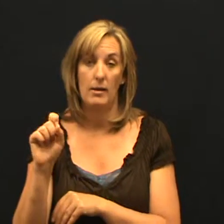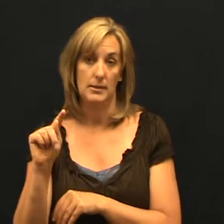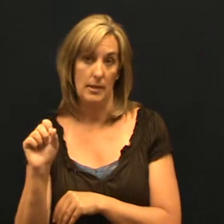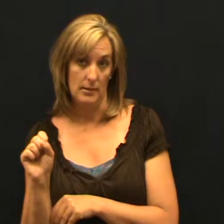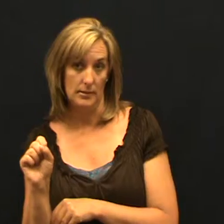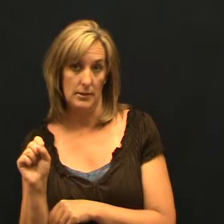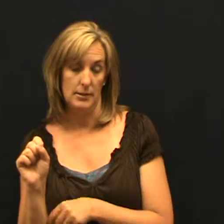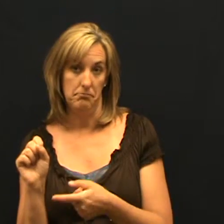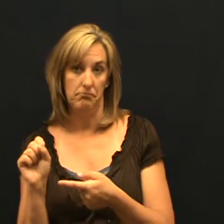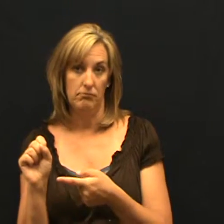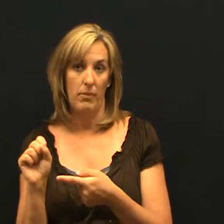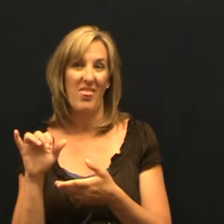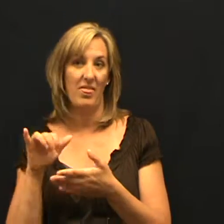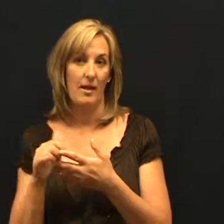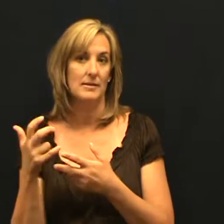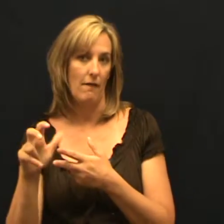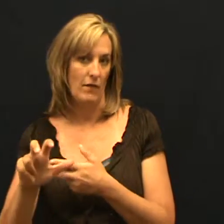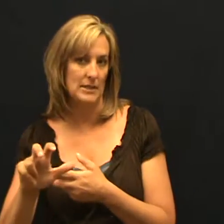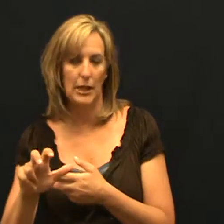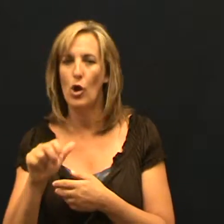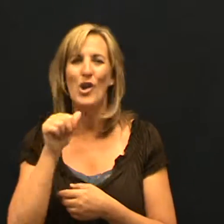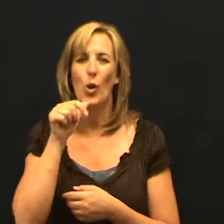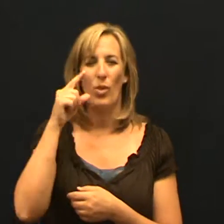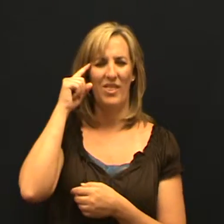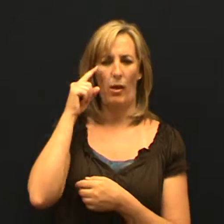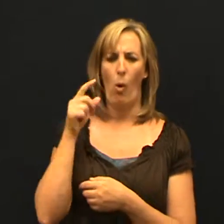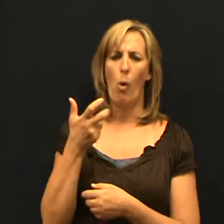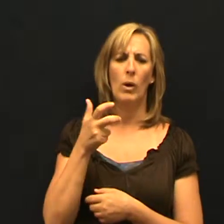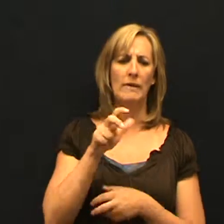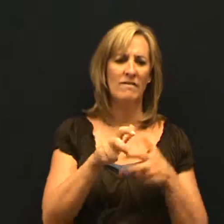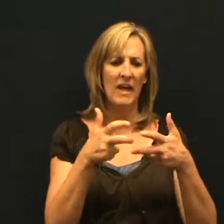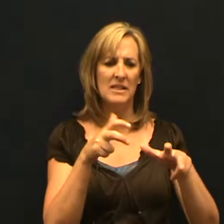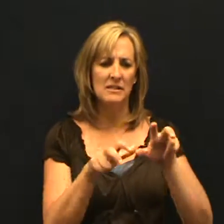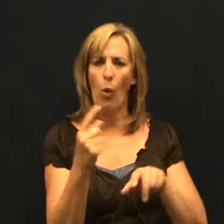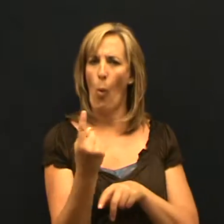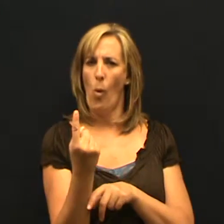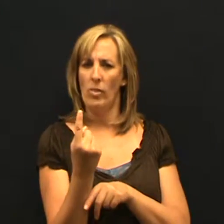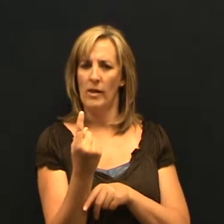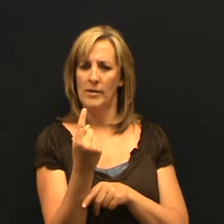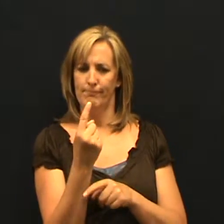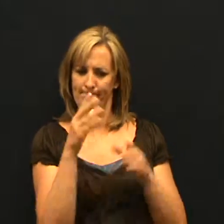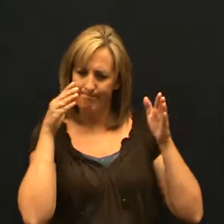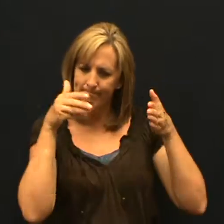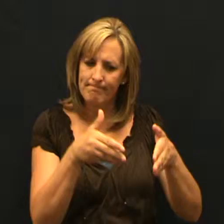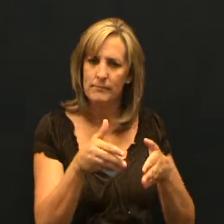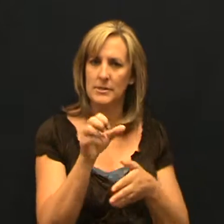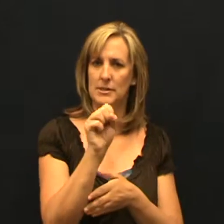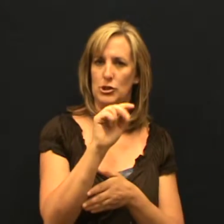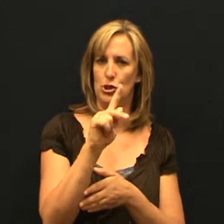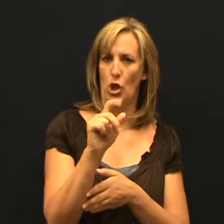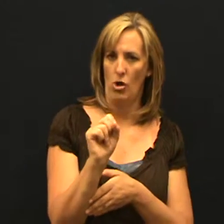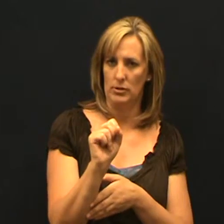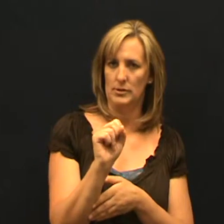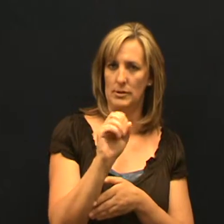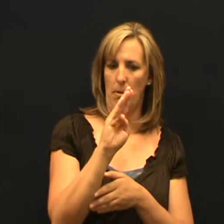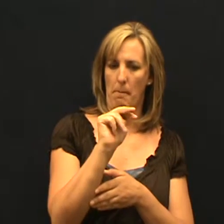as having to be from stocks and bonds of other companies and that kind of thing. Investing means mostly when